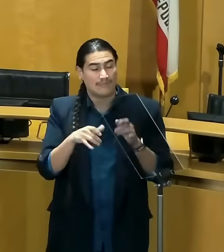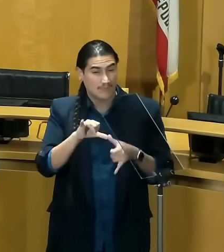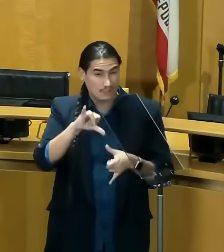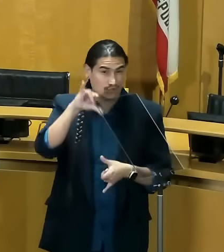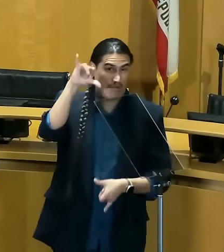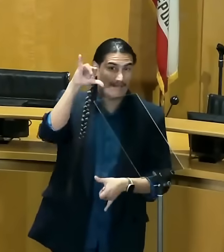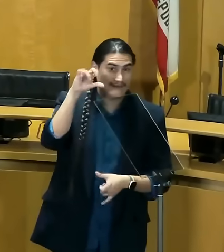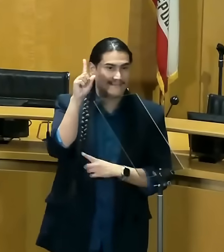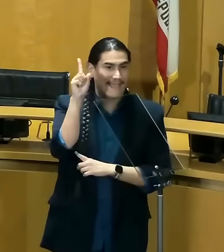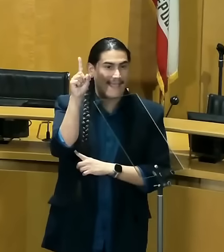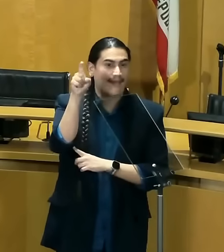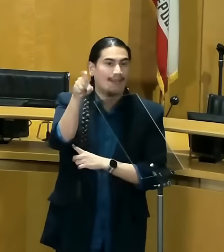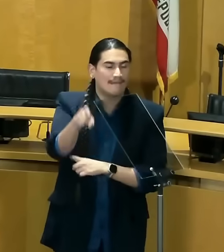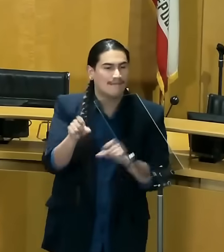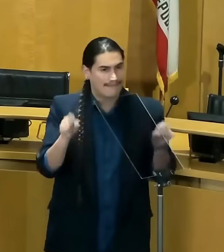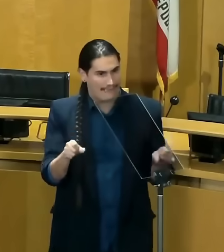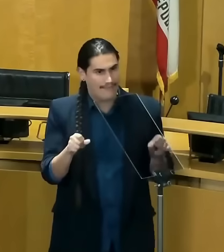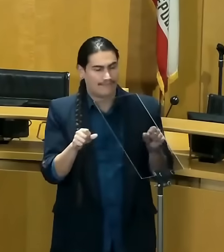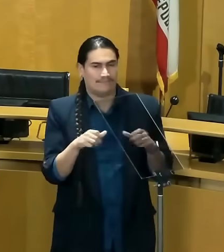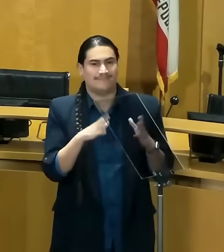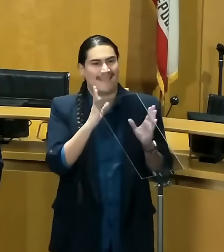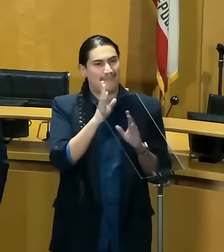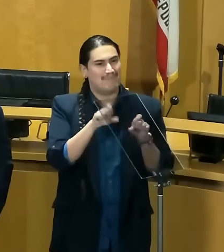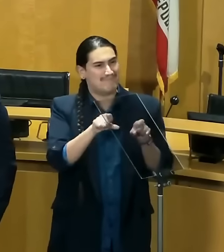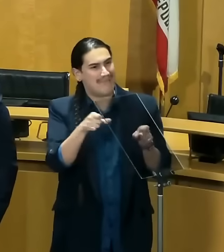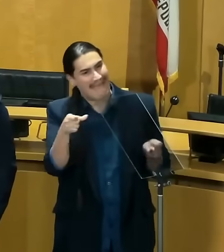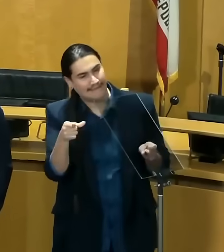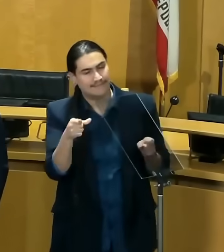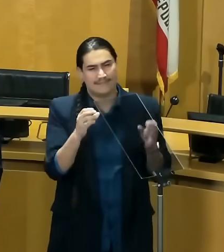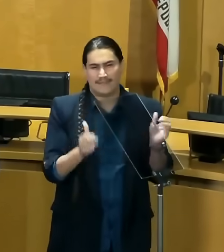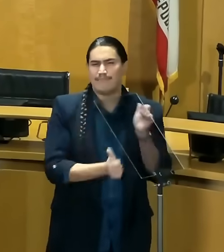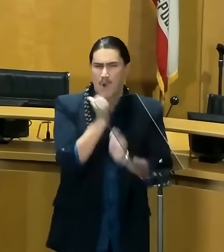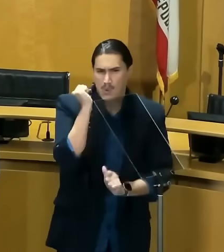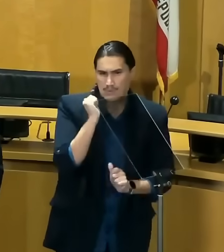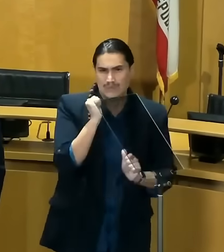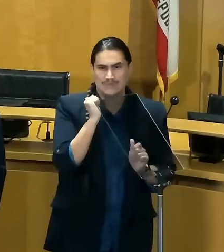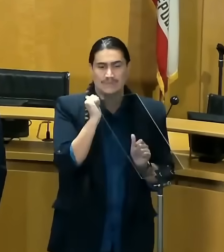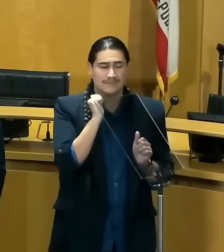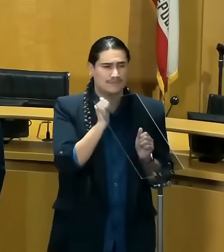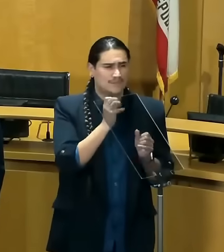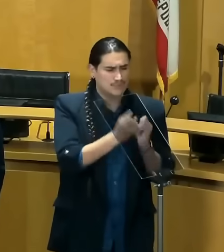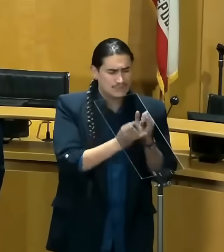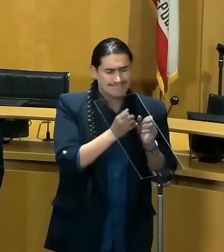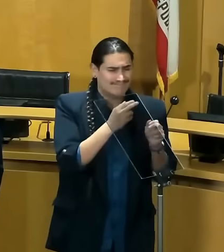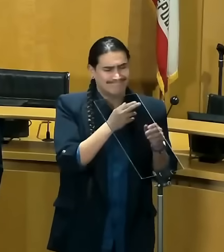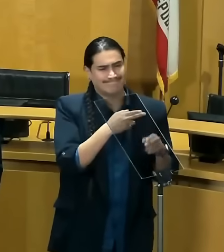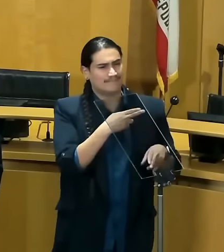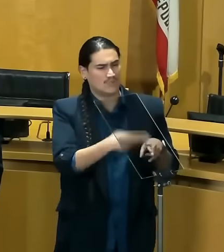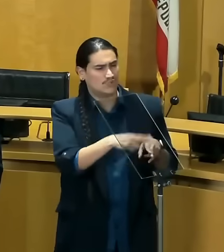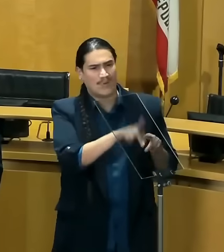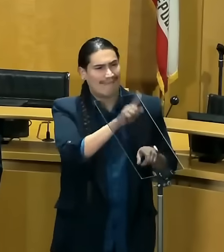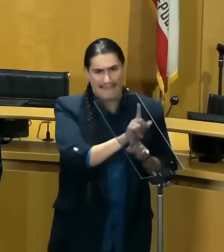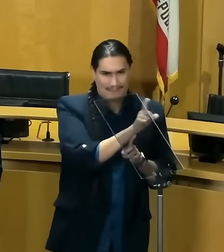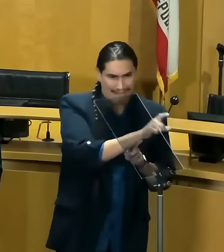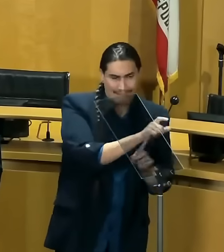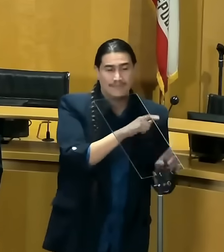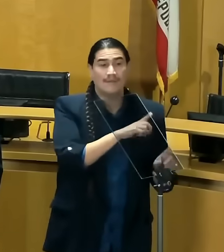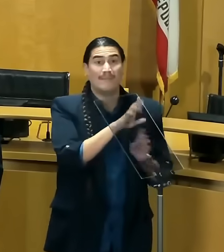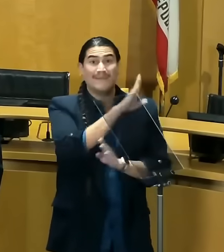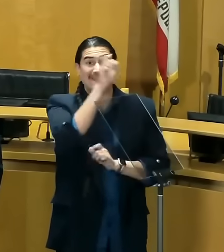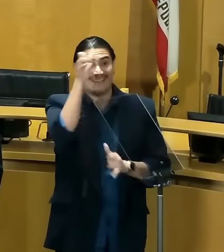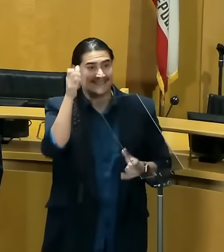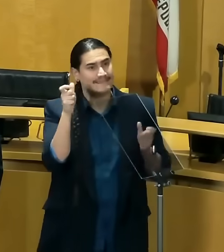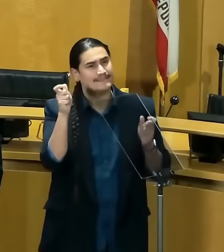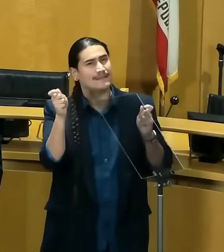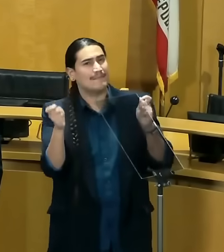the farthest. And so I had to wrap my mind around the fact that we needed to make